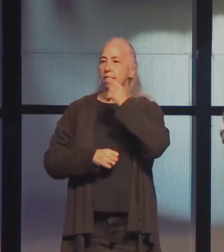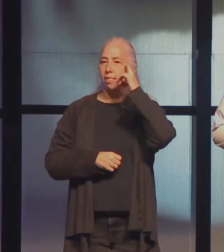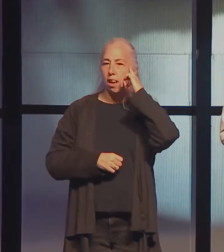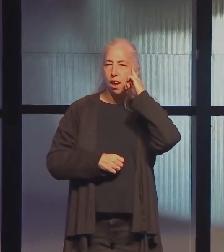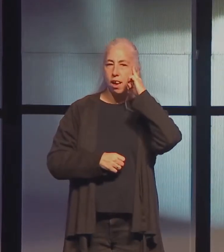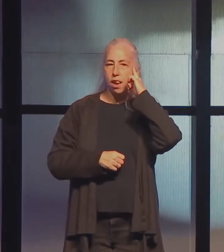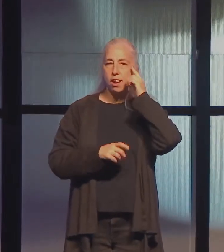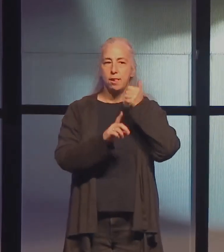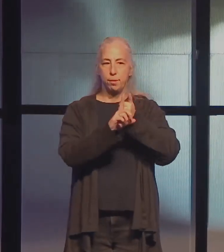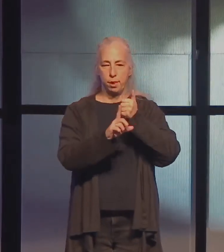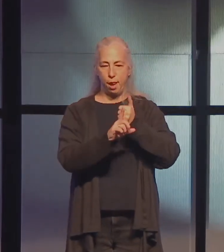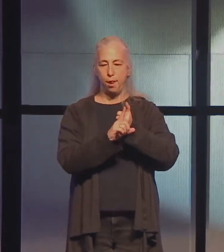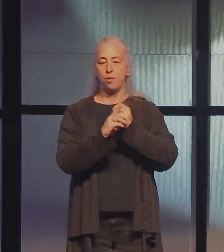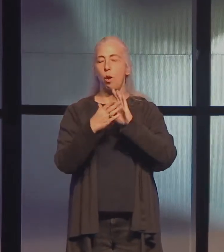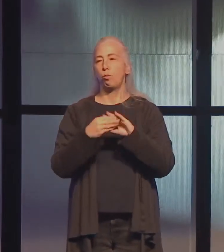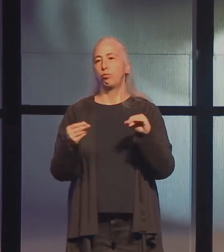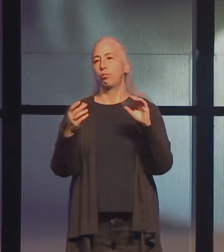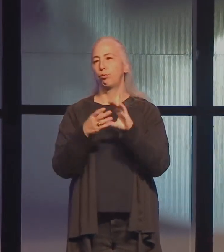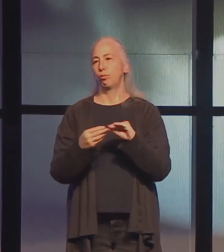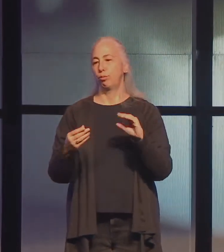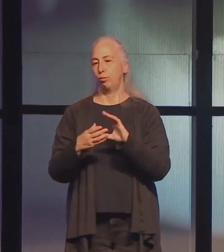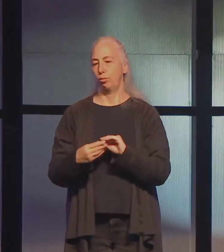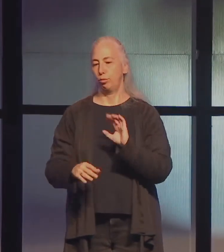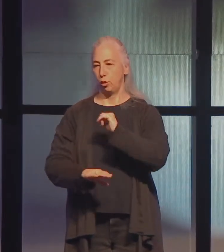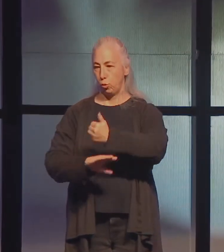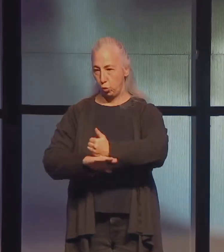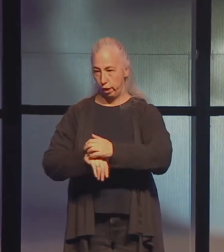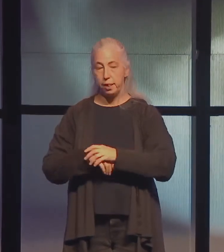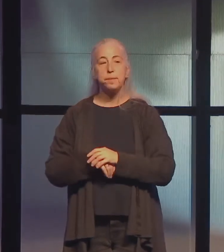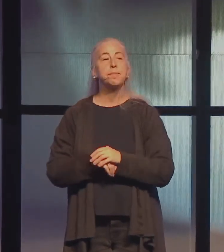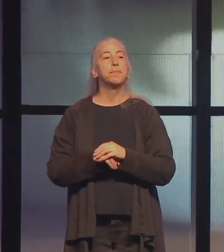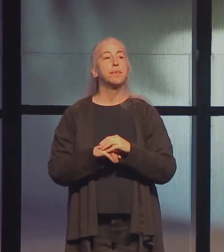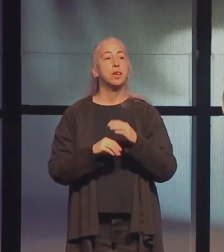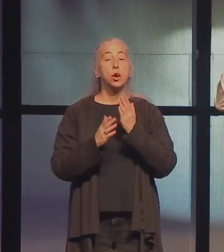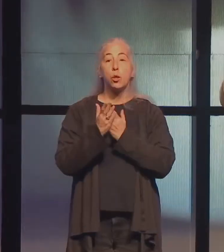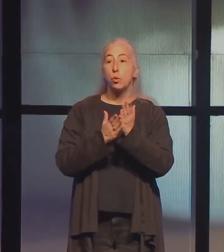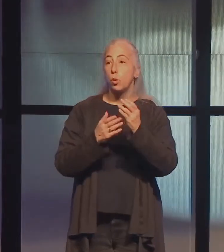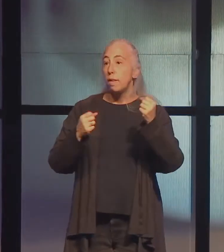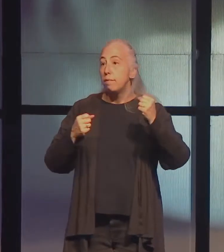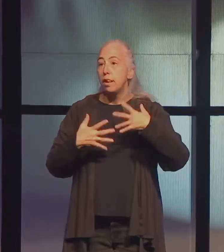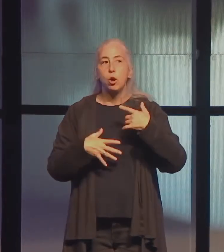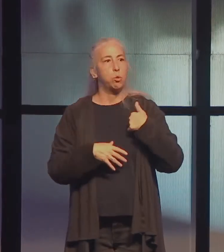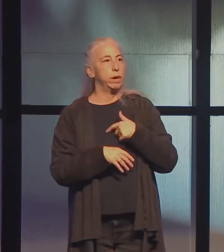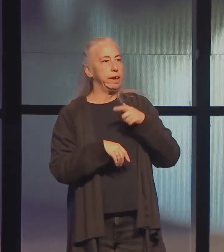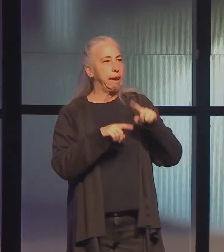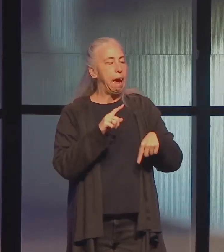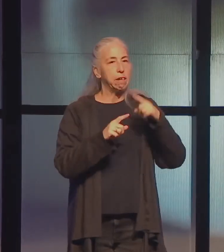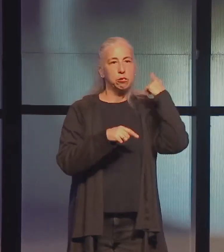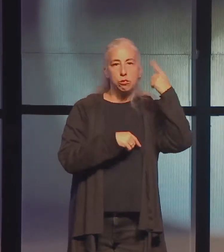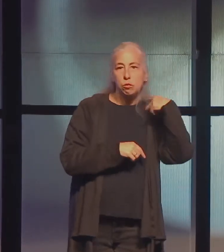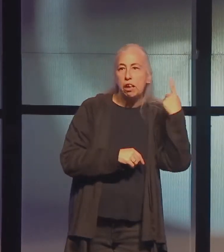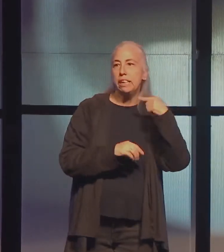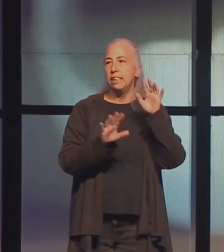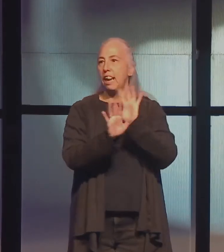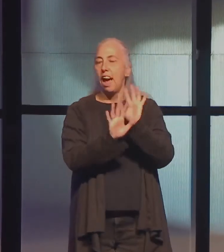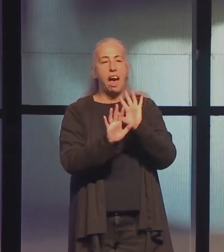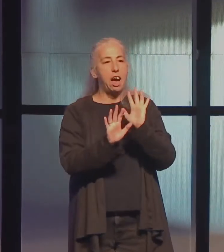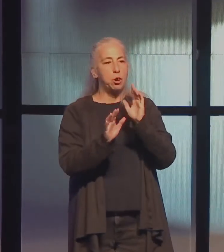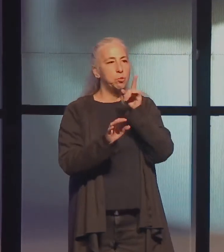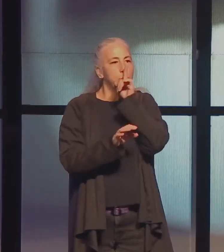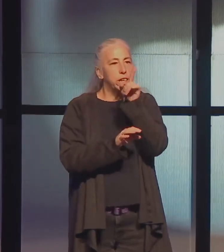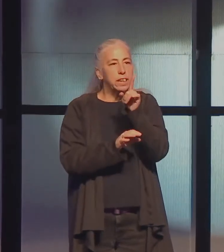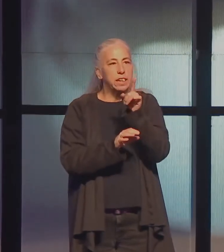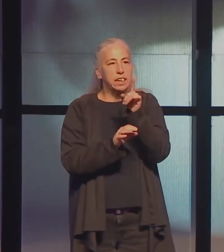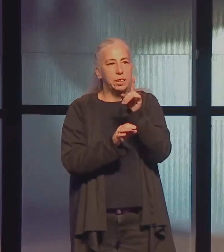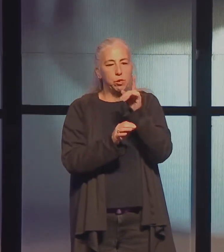story. These 10 spies, they interpret through a lens of fear. They're like, we can't do this. It's crazy. We're grasshoppers. It's all